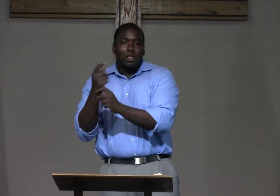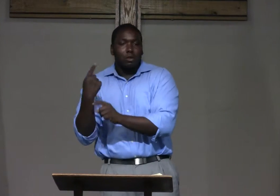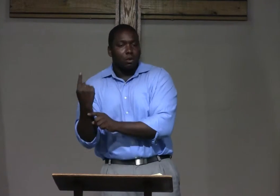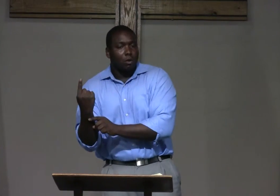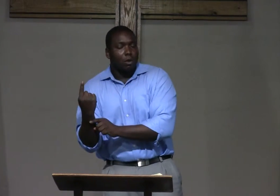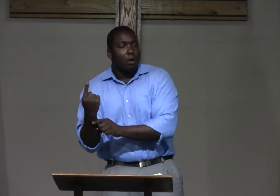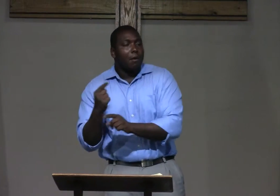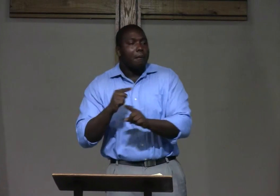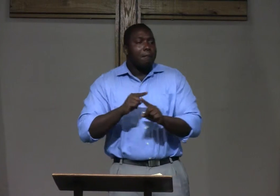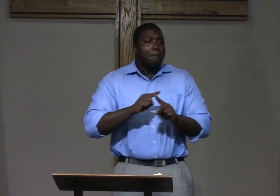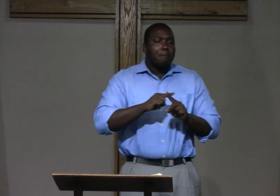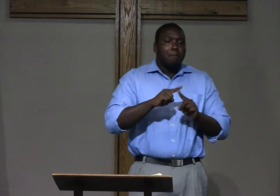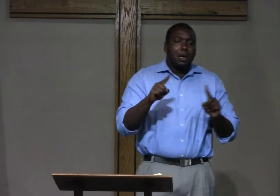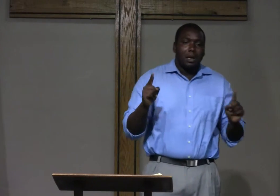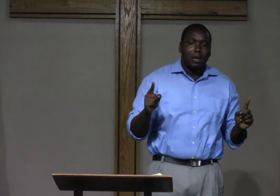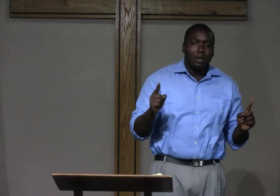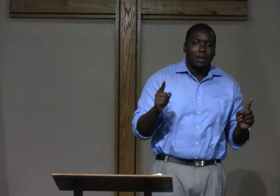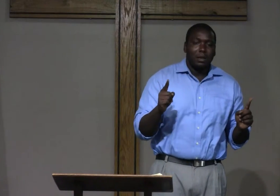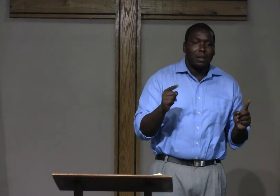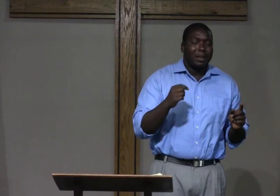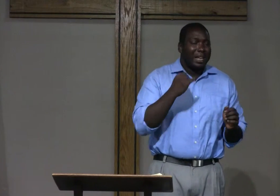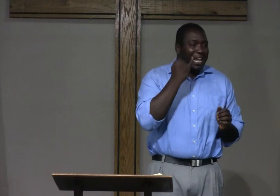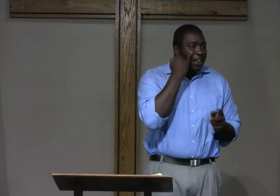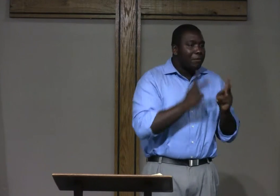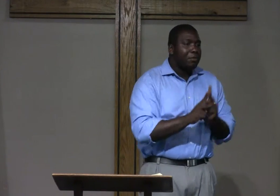the only way to heaven is through faith in Jesus Christ.